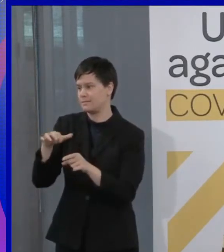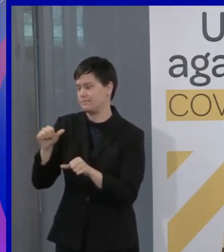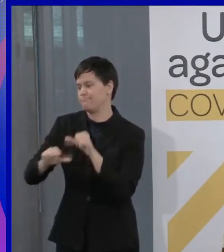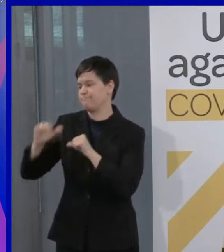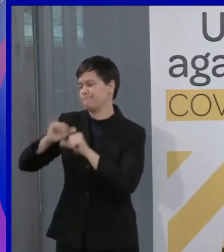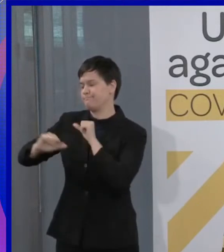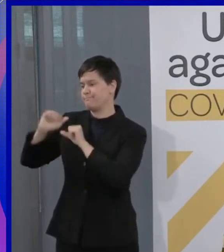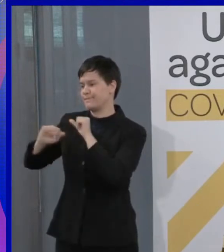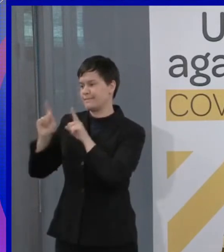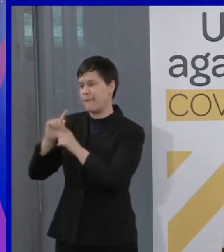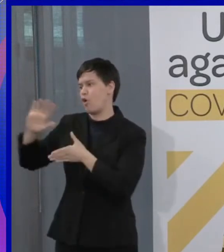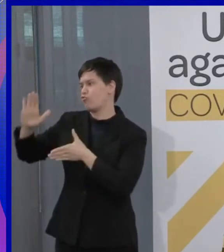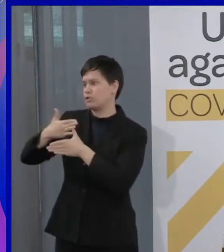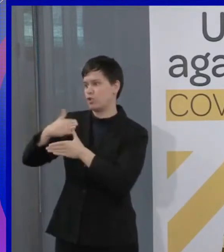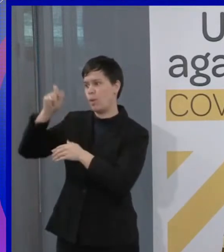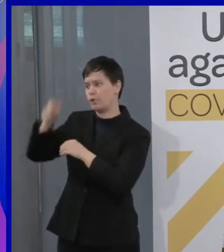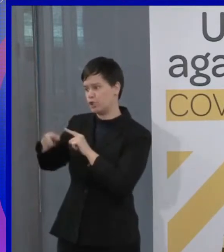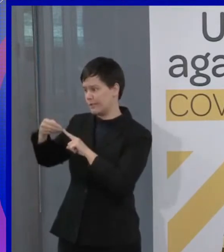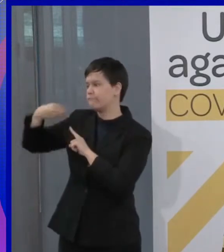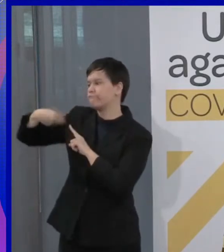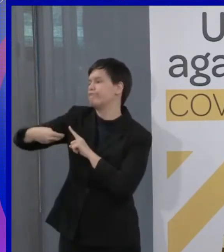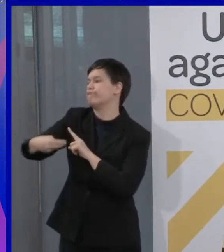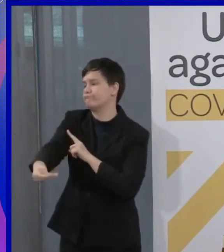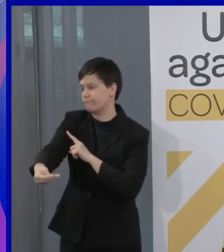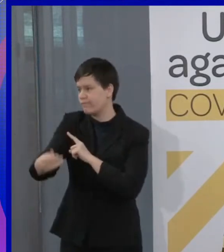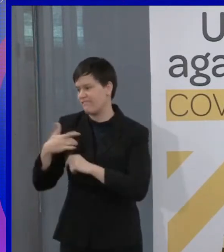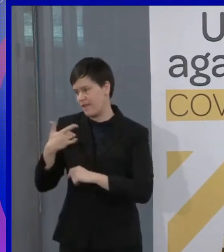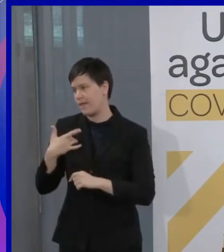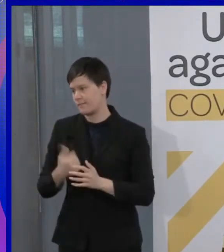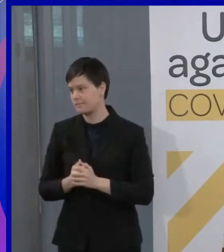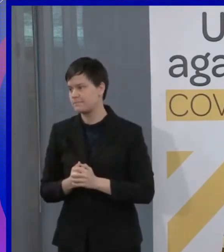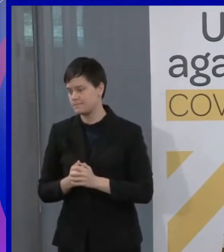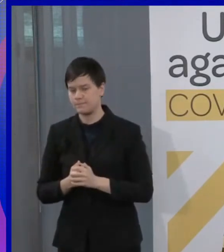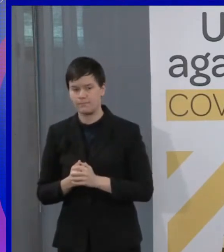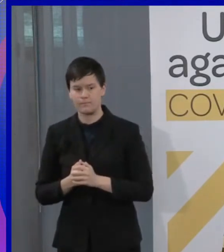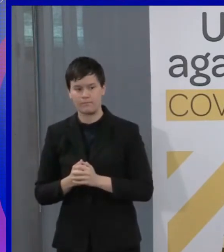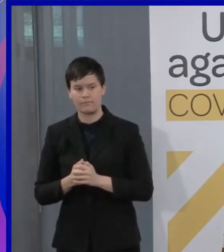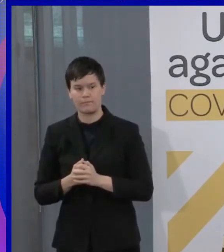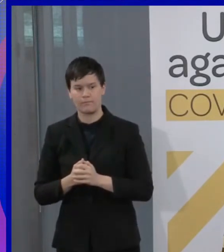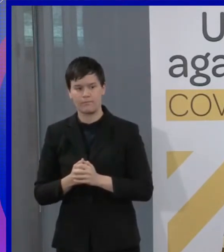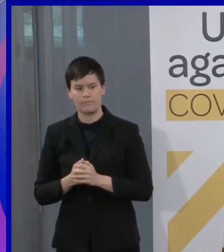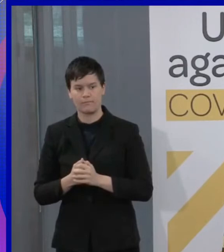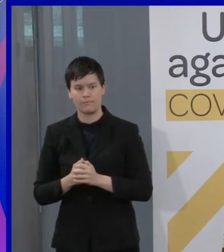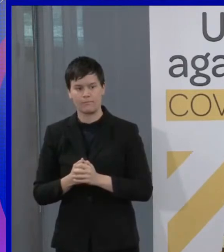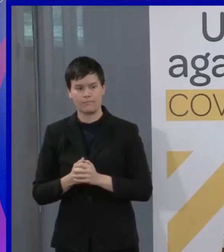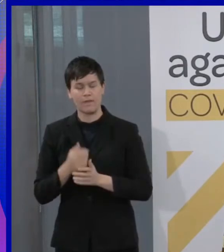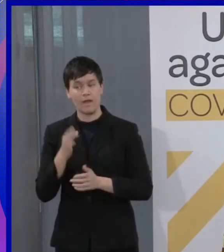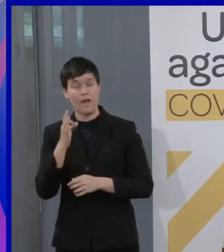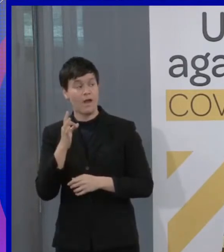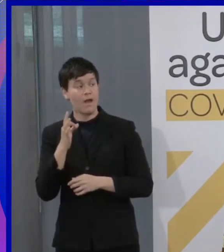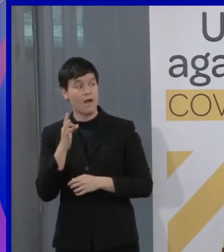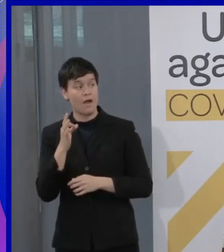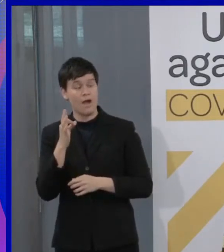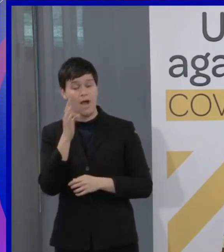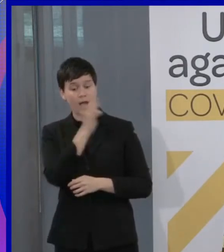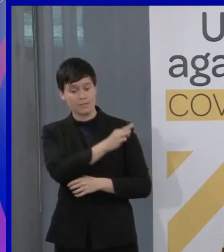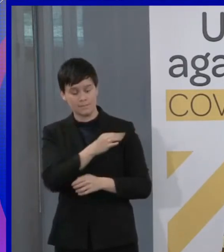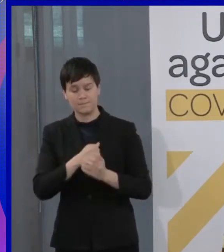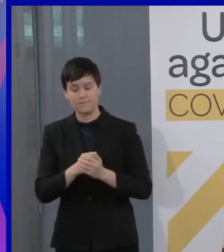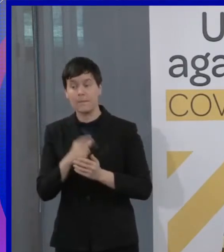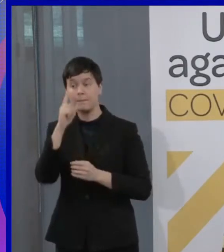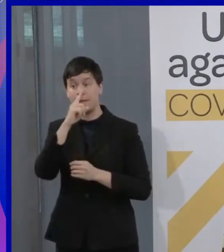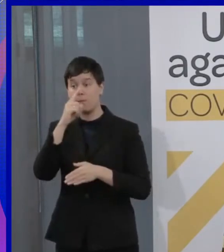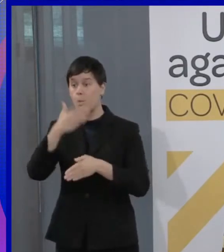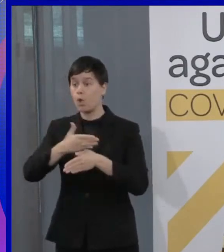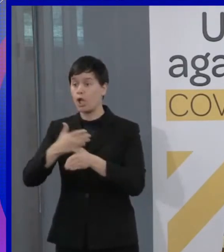getting, I think, a full idea, as you say, of the contours of the outbreak. So we've spoken to some workers at the ports who say they've been given conflicting